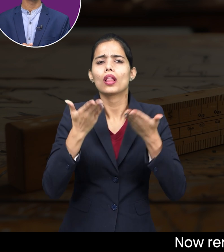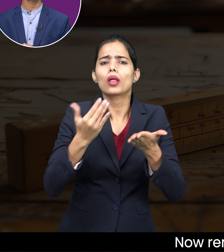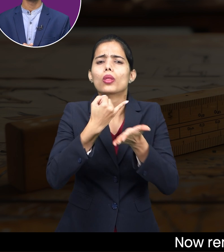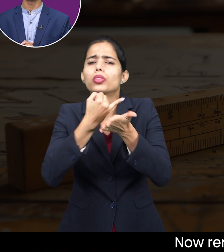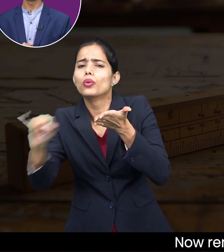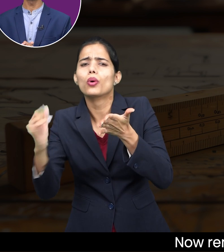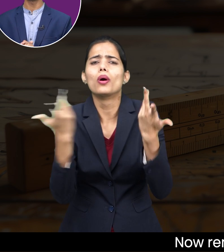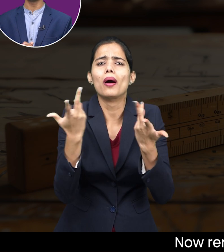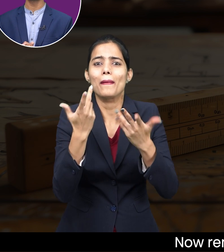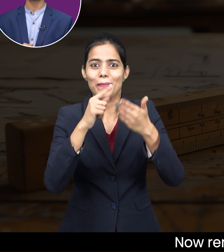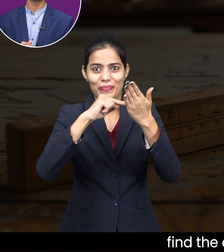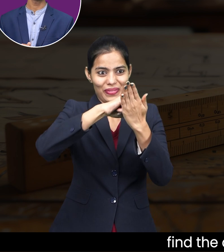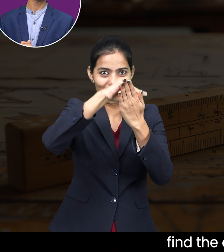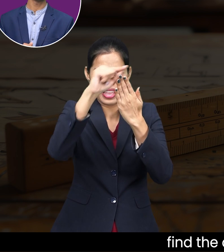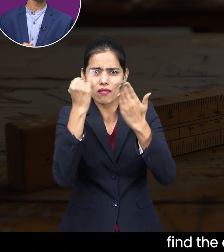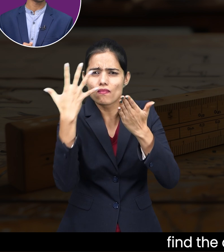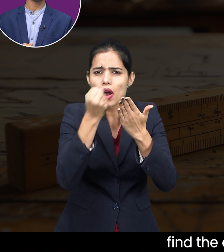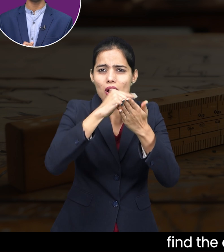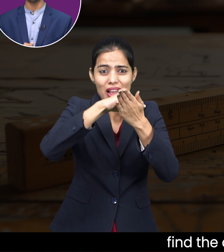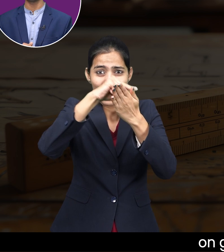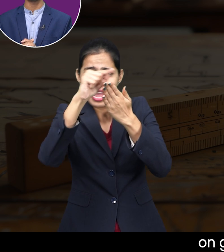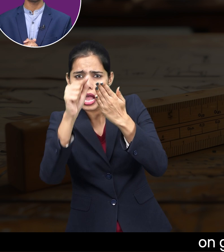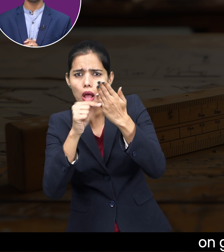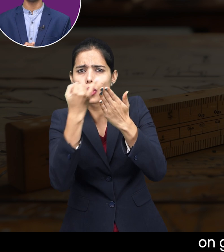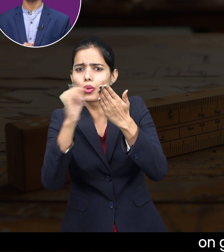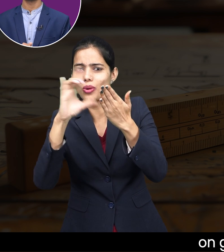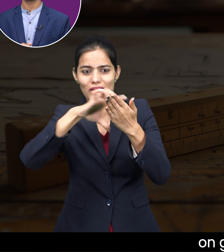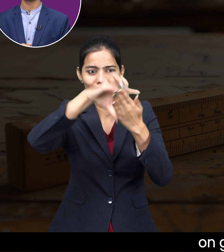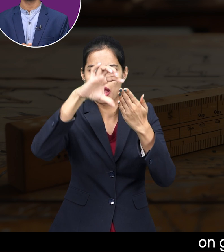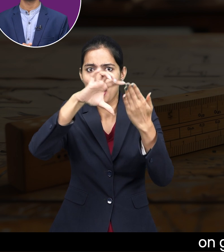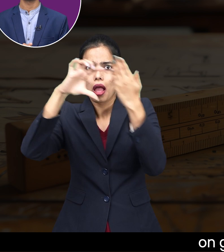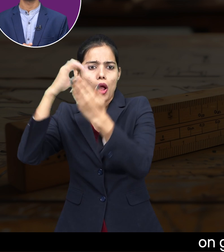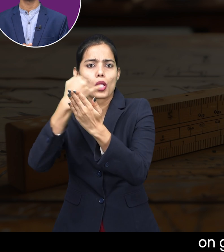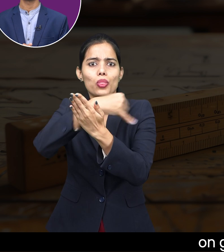Now, remove the leaf to find the outline of the leaf on graph paper.